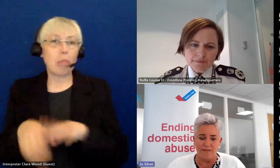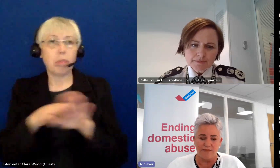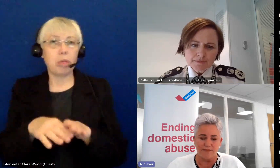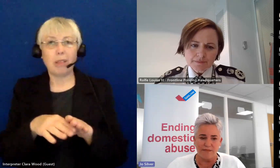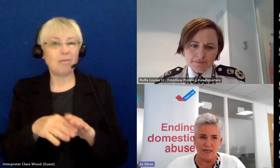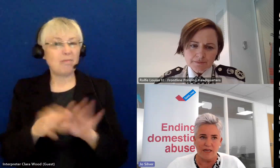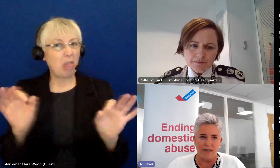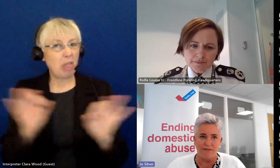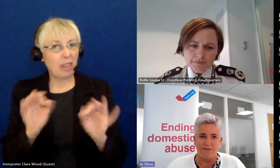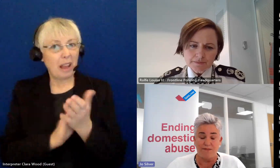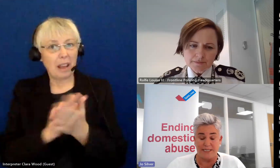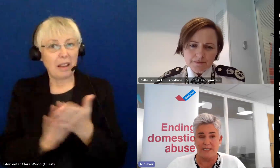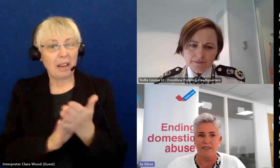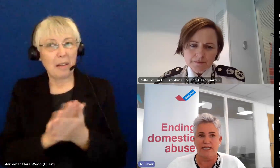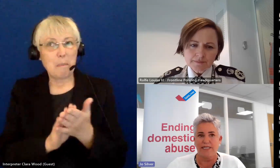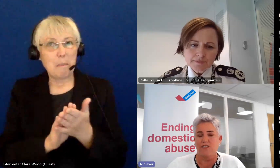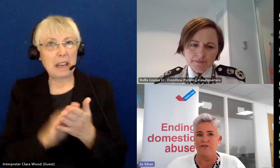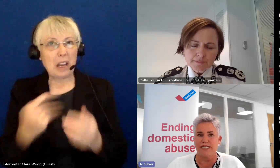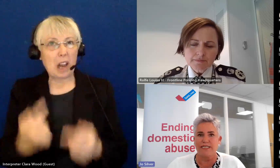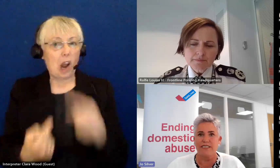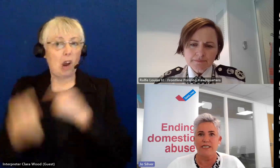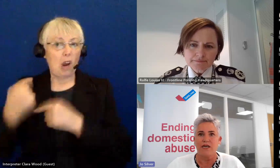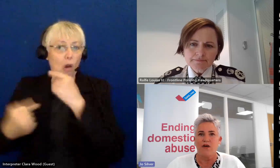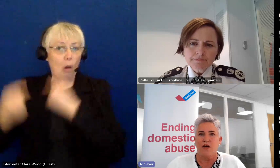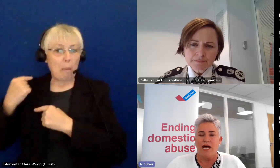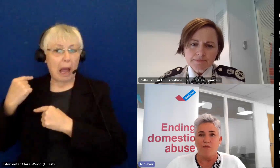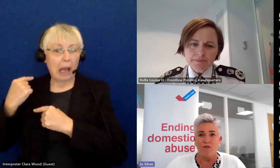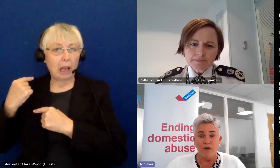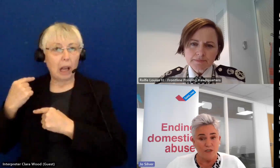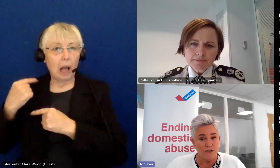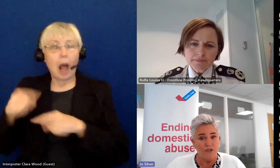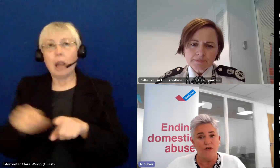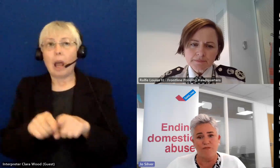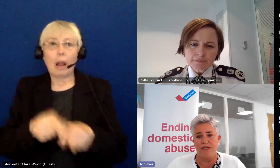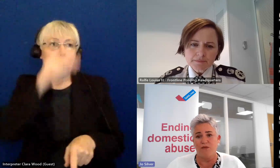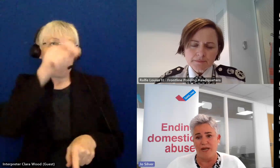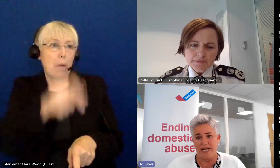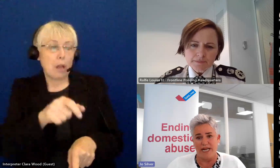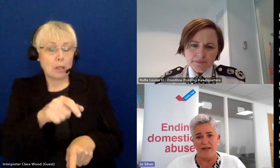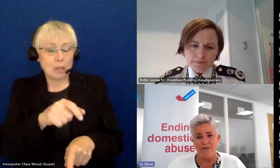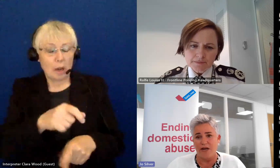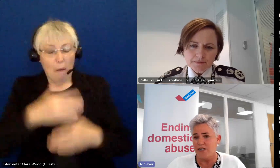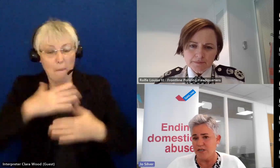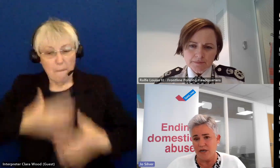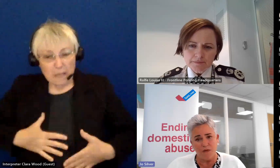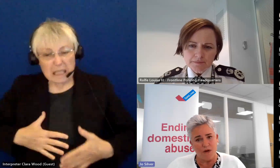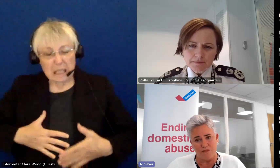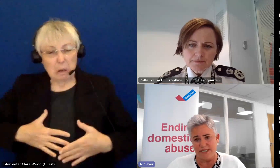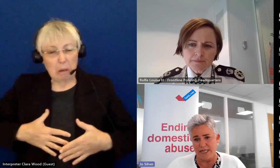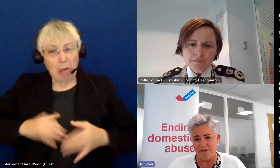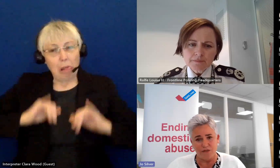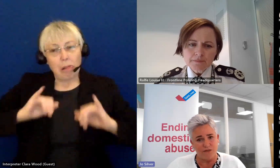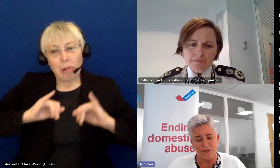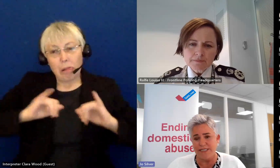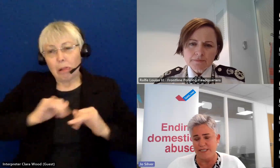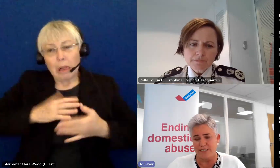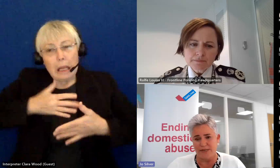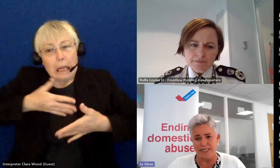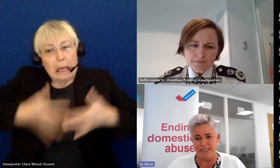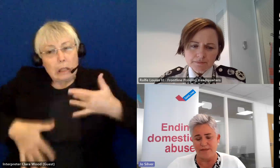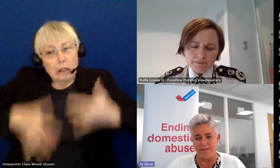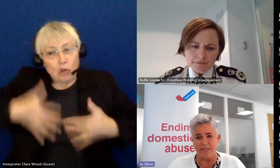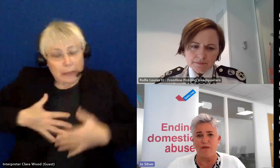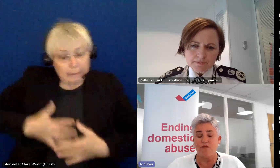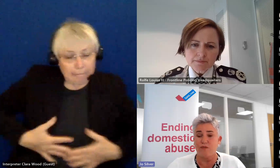worst physical injuries, and we will not be aware of uncooperative or